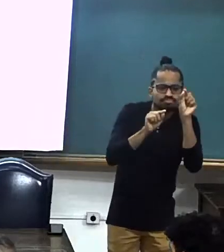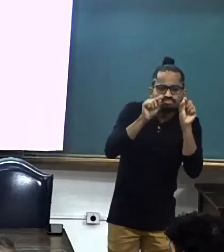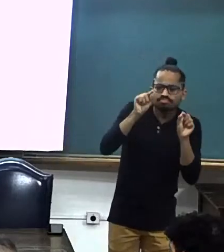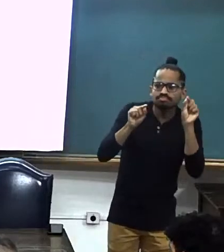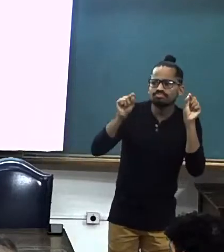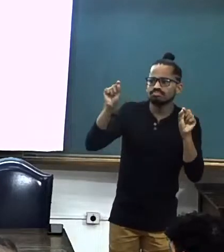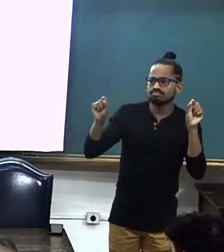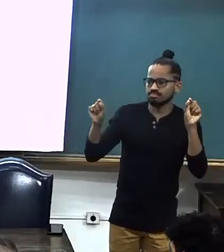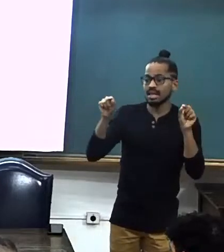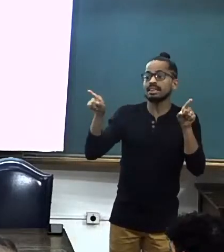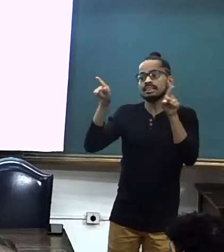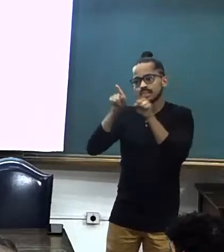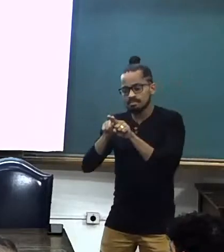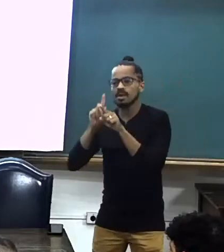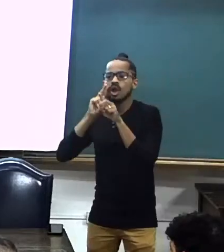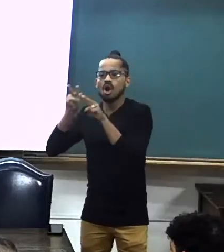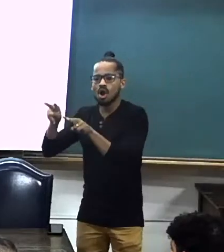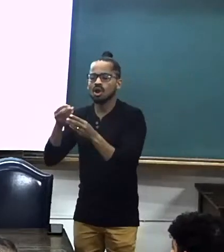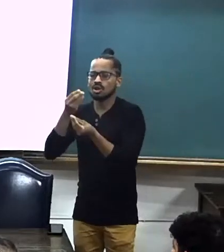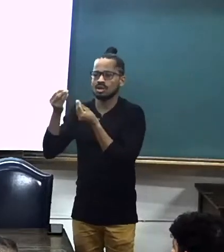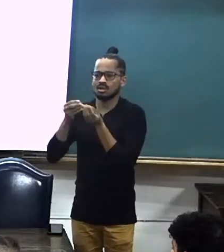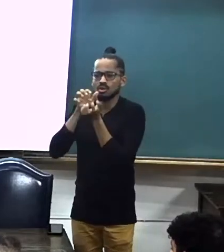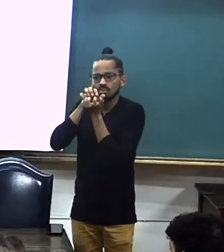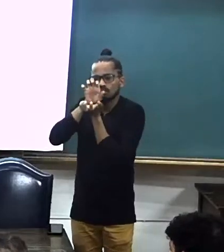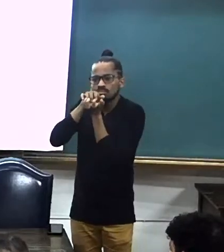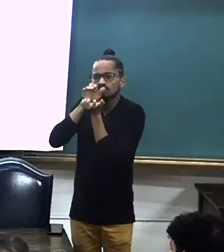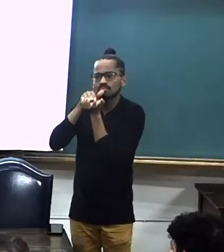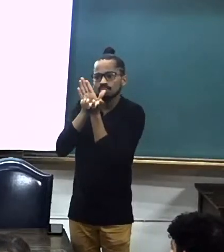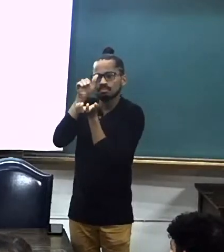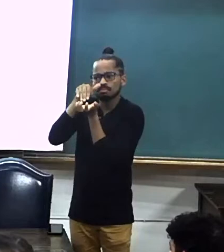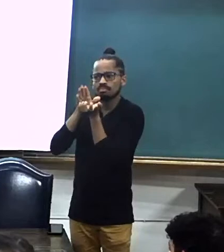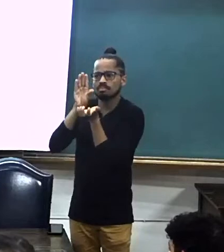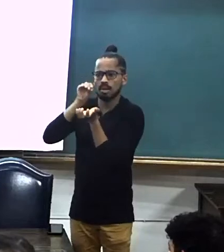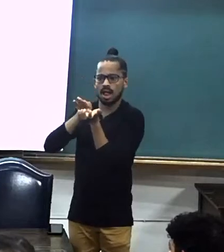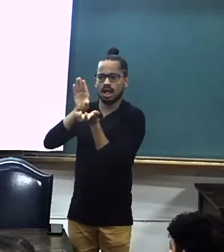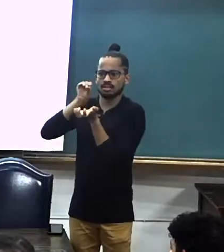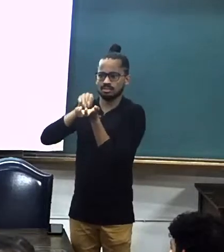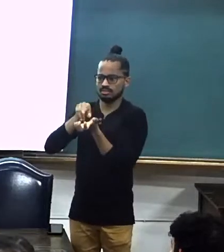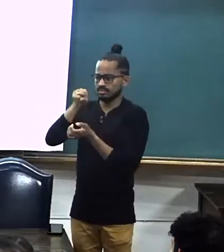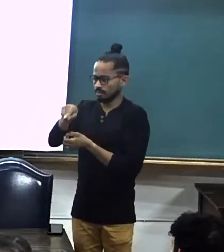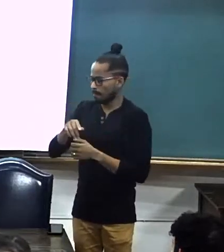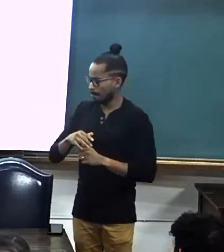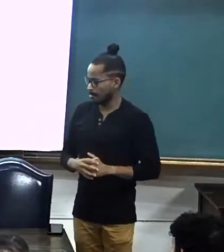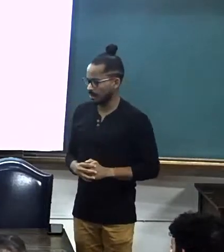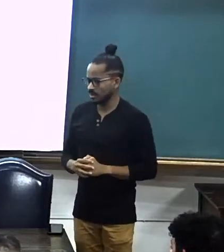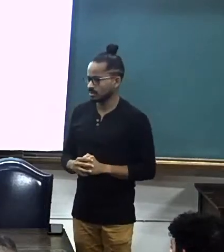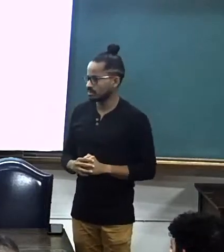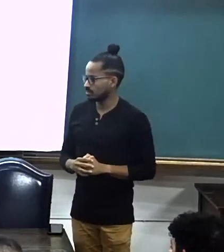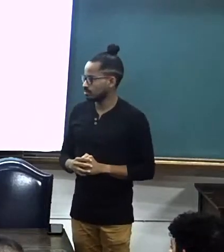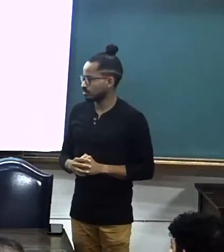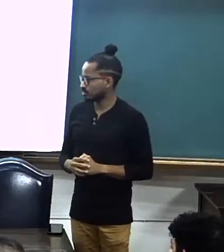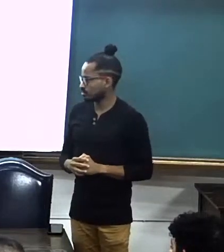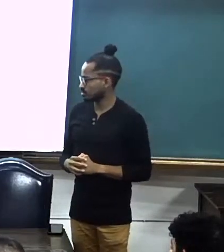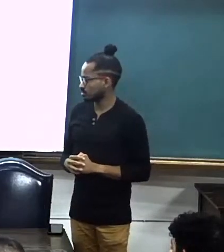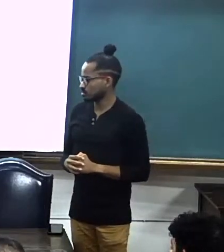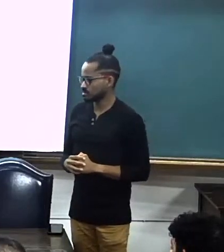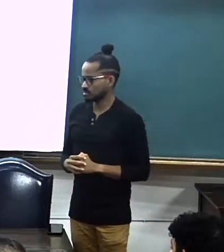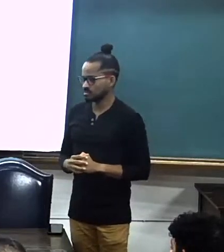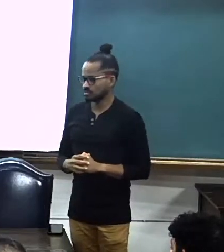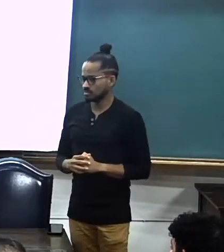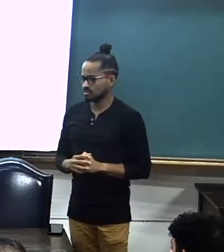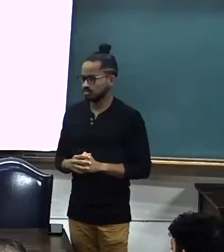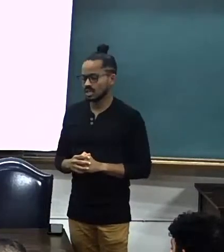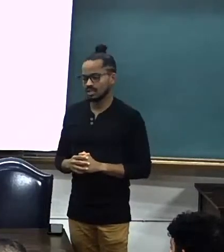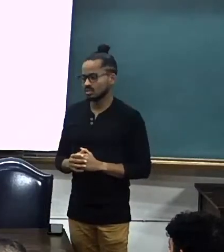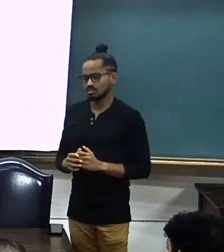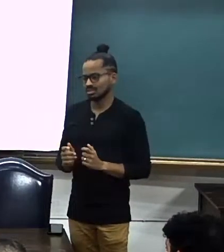Bom, a Donna agradece por estar aqui, né? Ela diz que está muito contente,